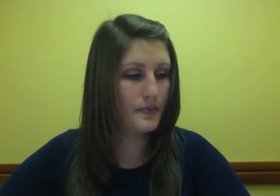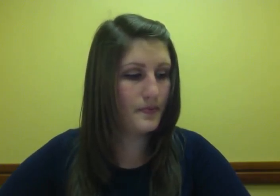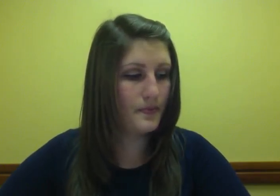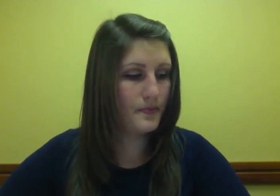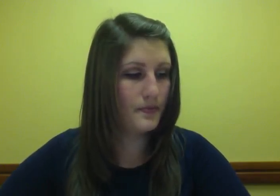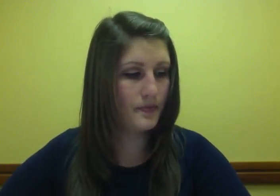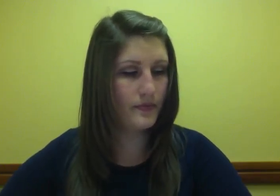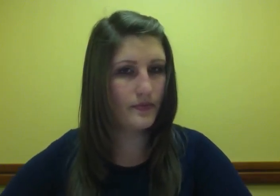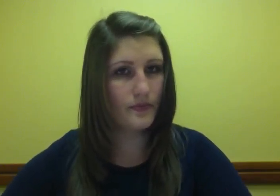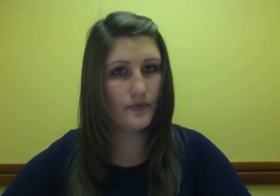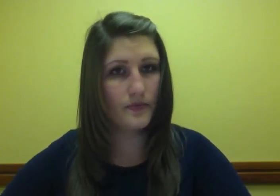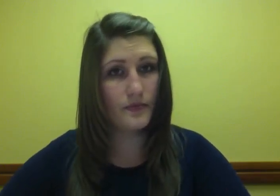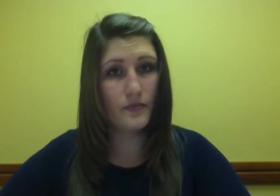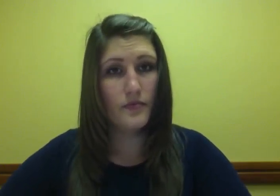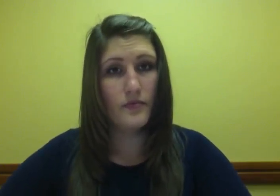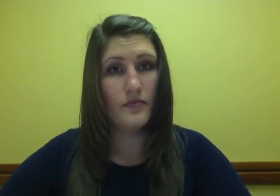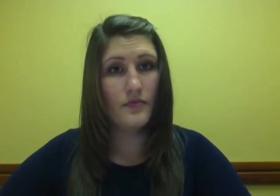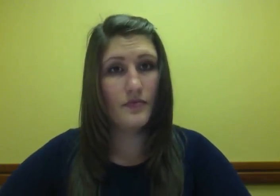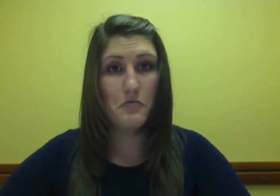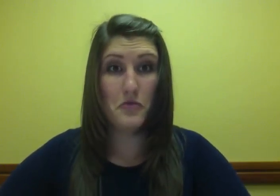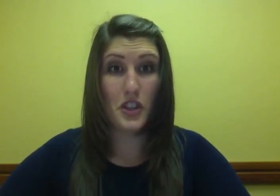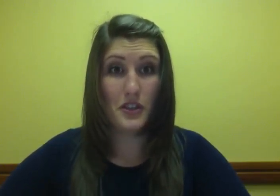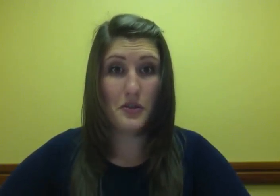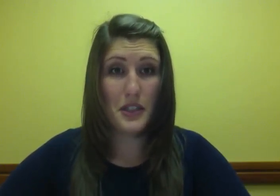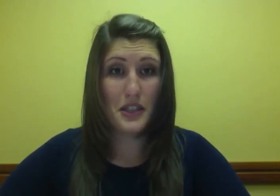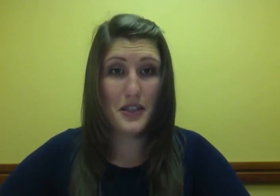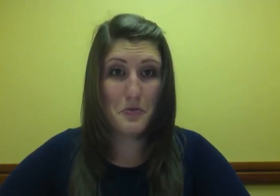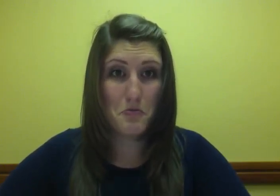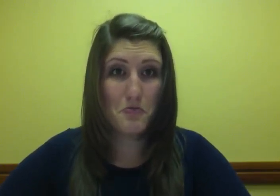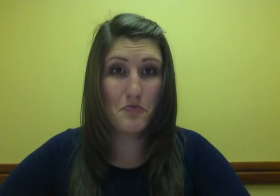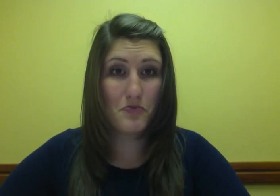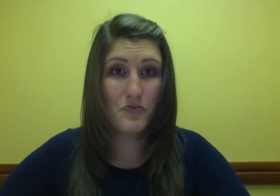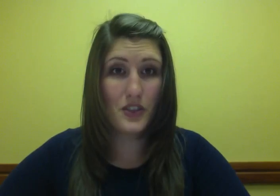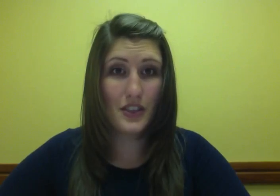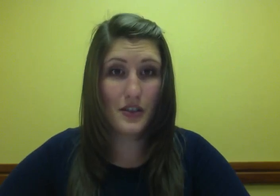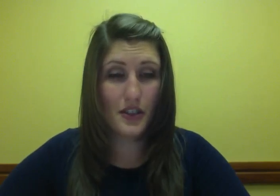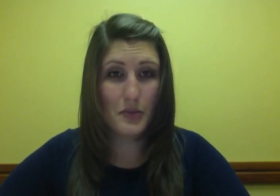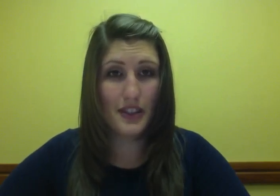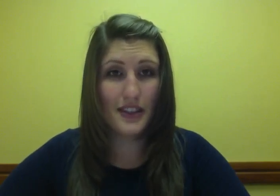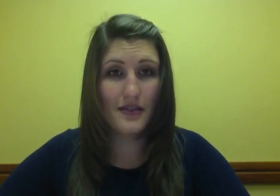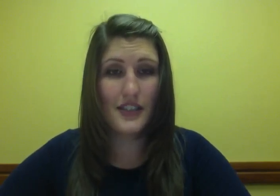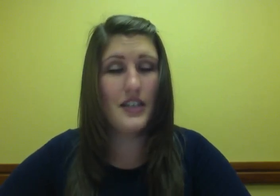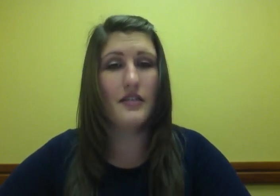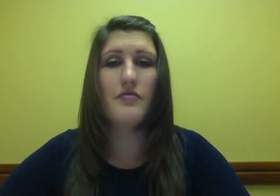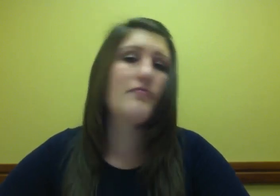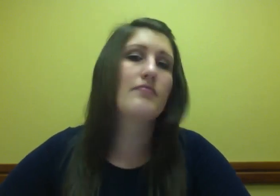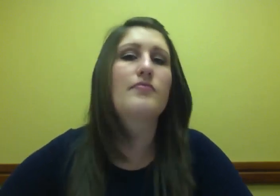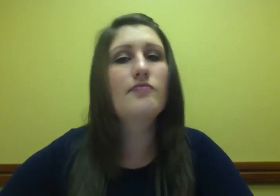about the situation over there. She knows about that? This girl's gotta be like 10.